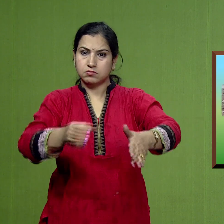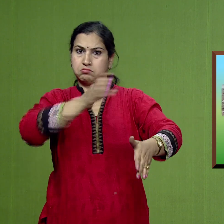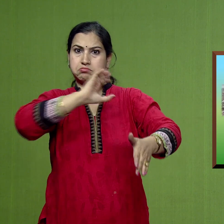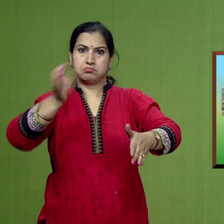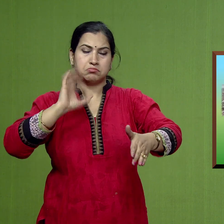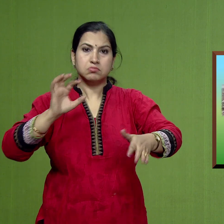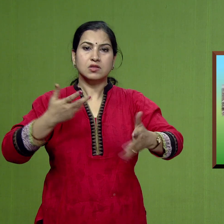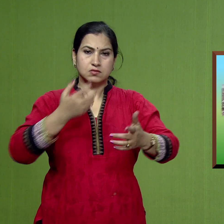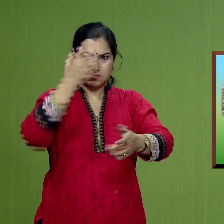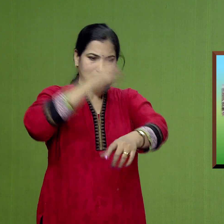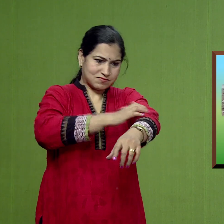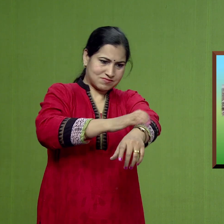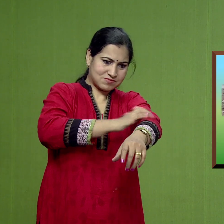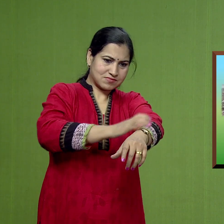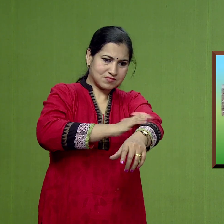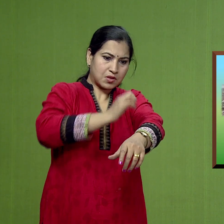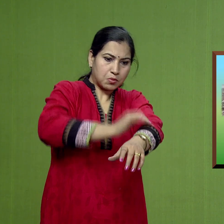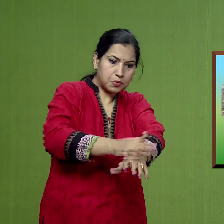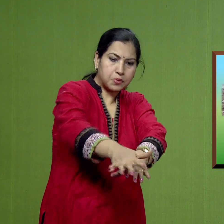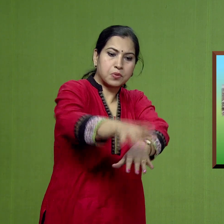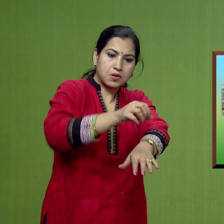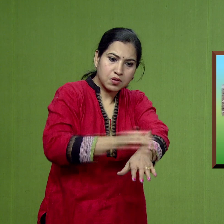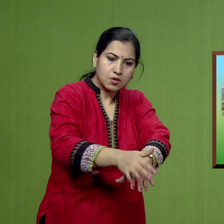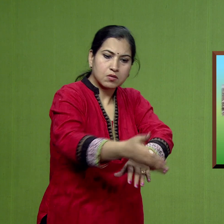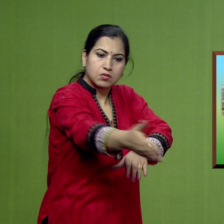soap into the water and it causes pollution.